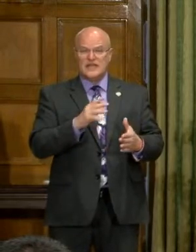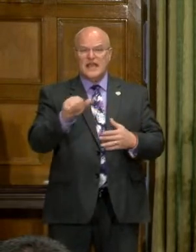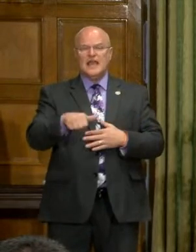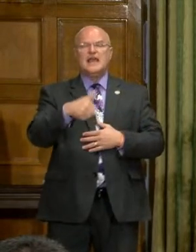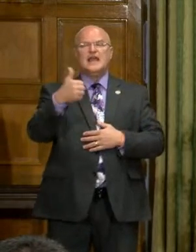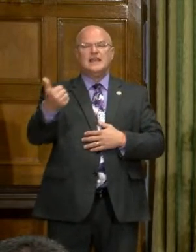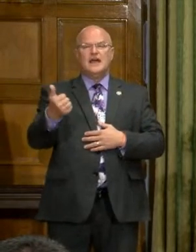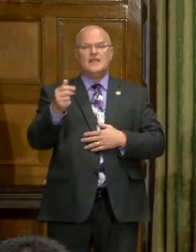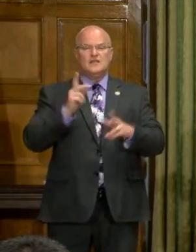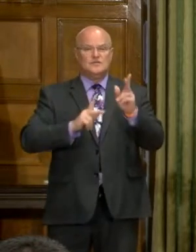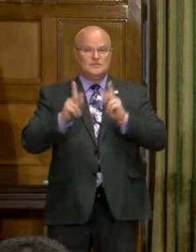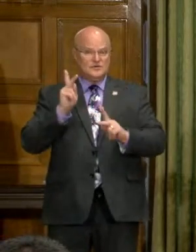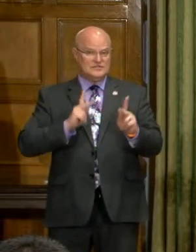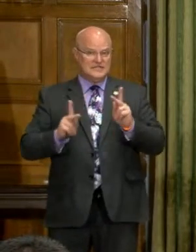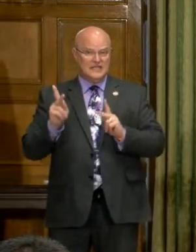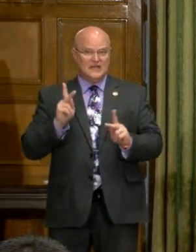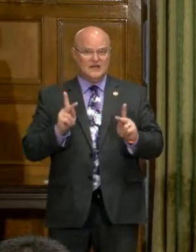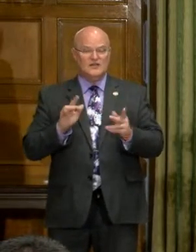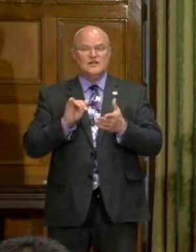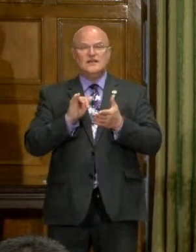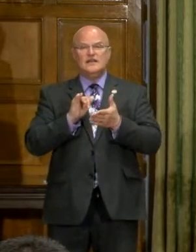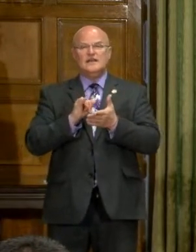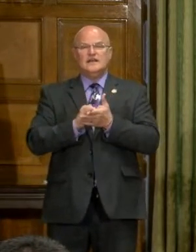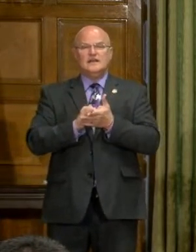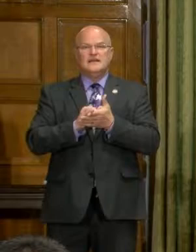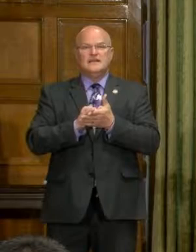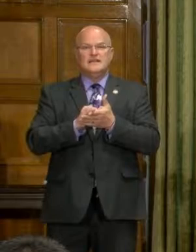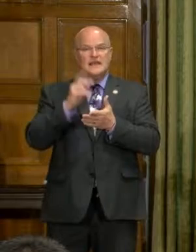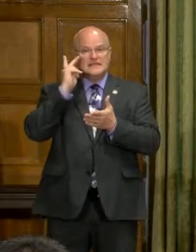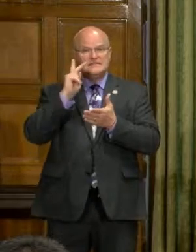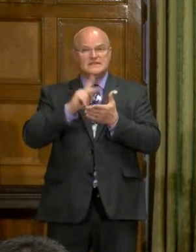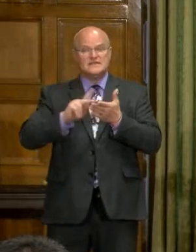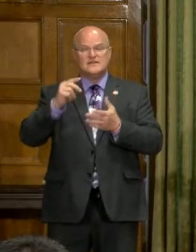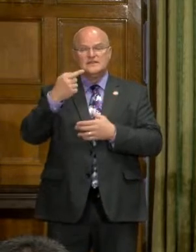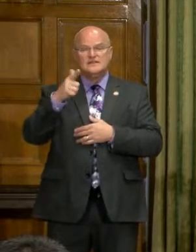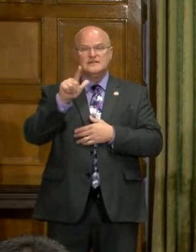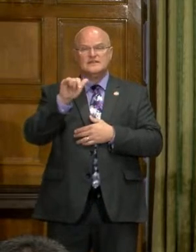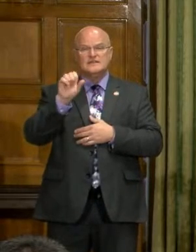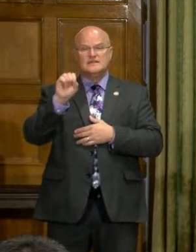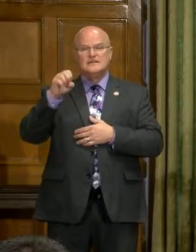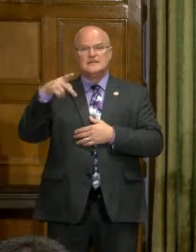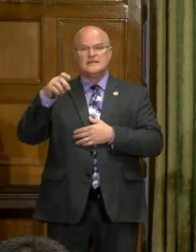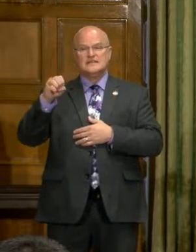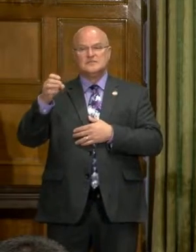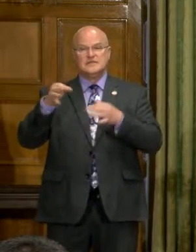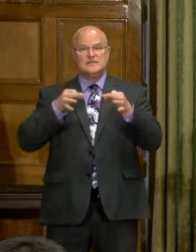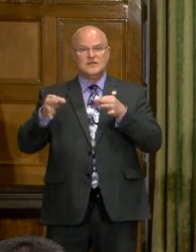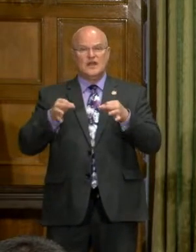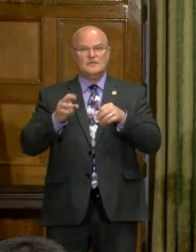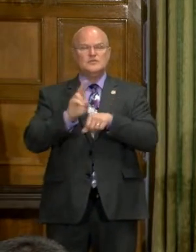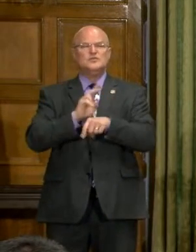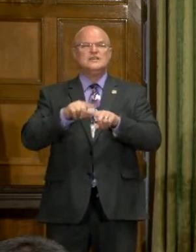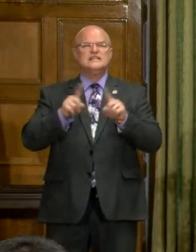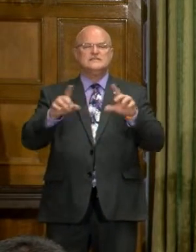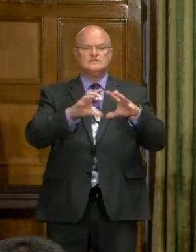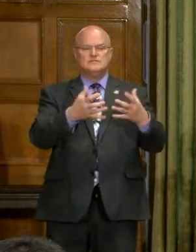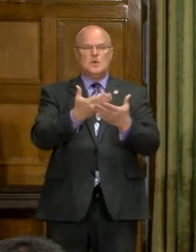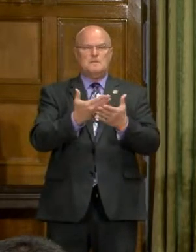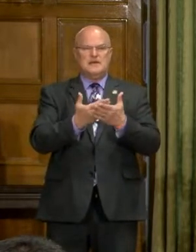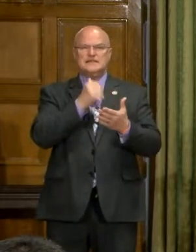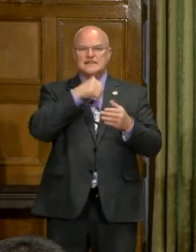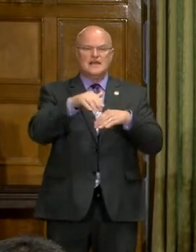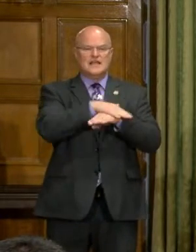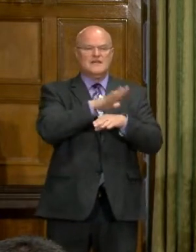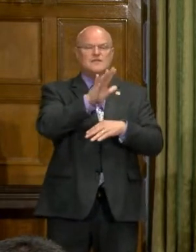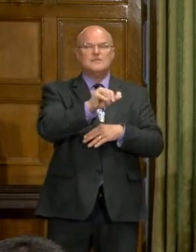and other personnel that Secretary Gillespie described, you've got to use a different pot of money that's